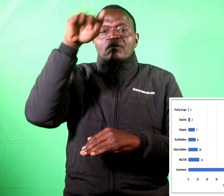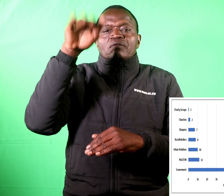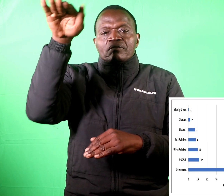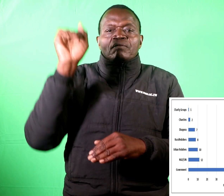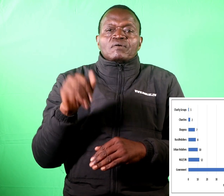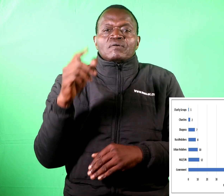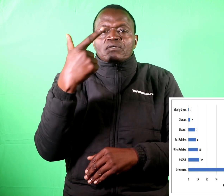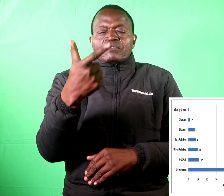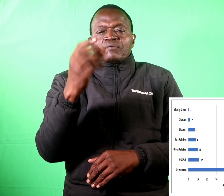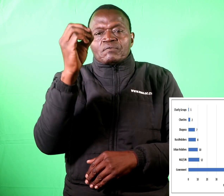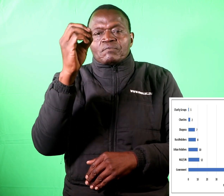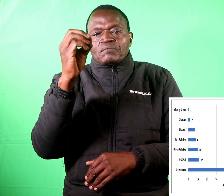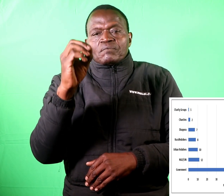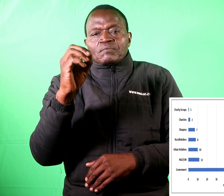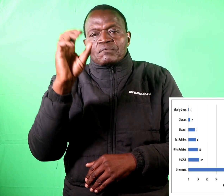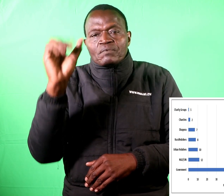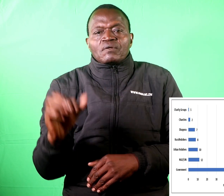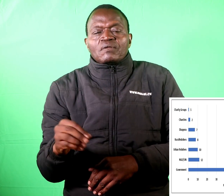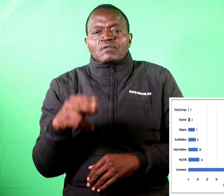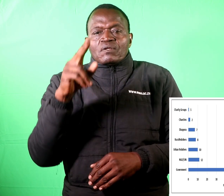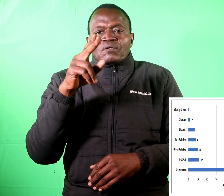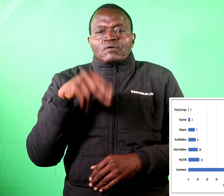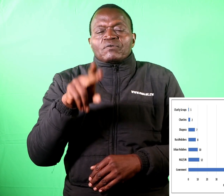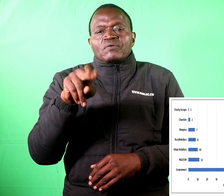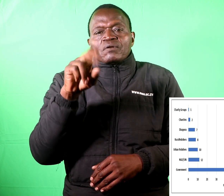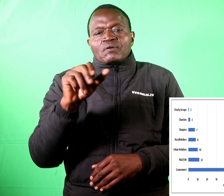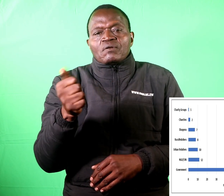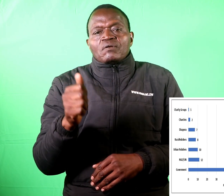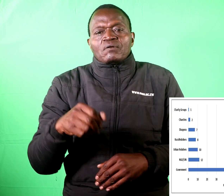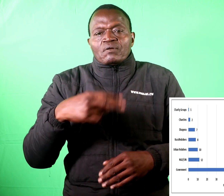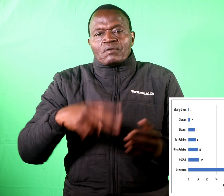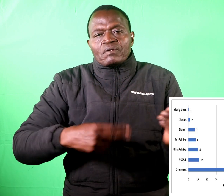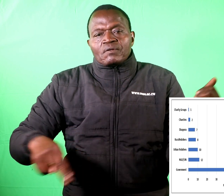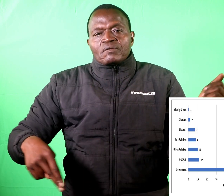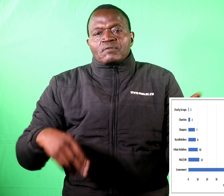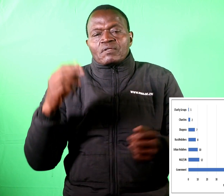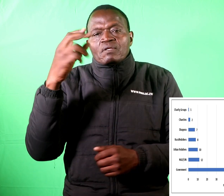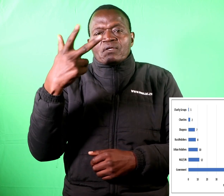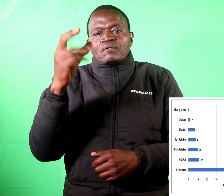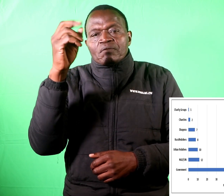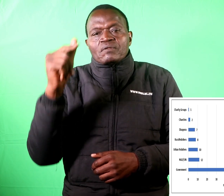7%. Rural relatives, 8%. Urban relatives,